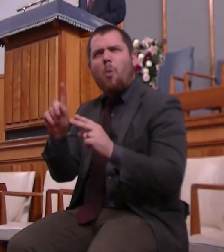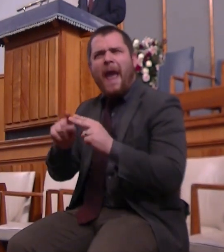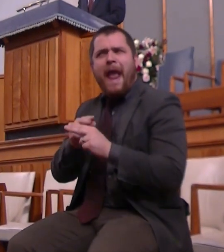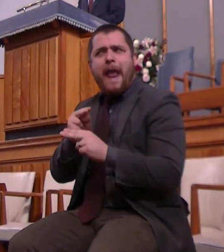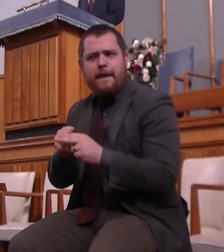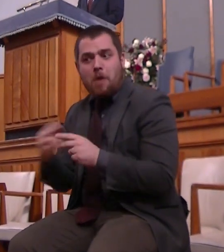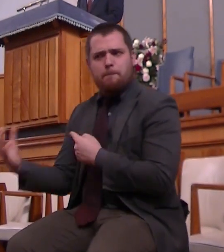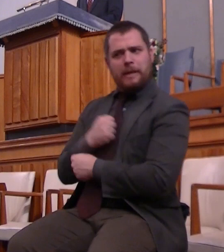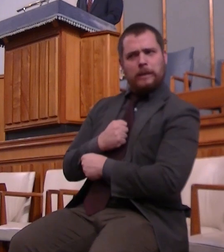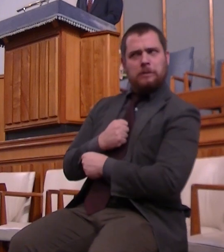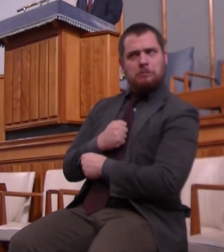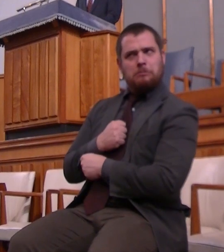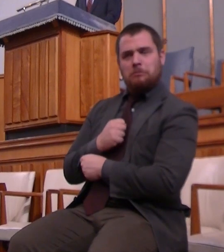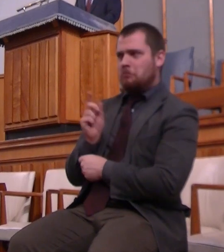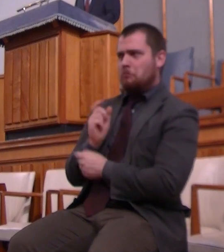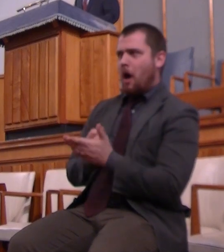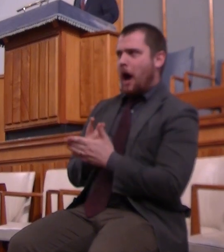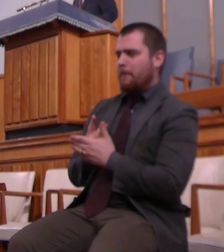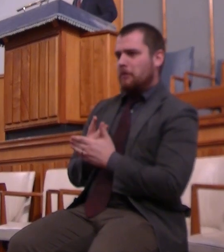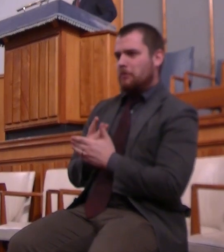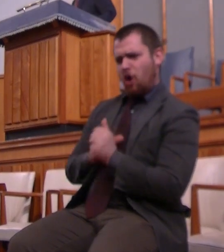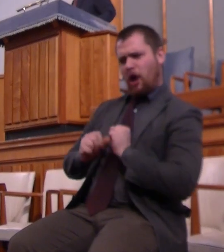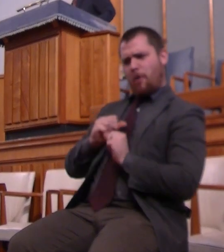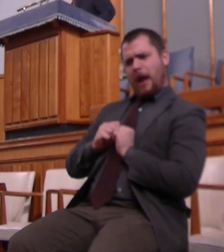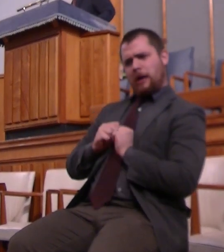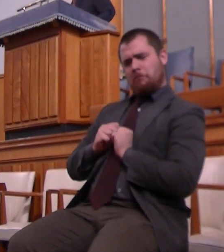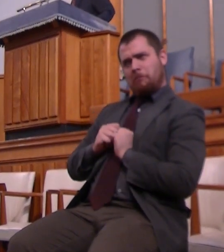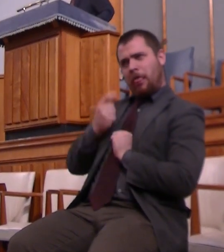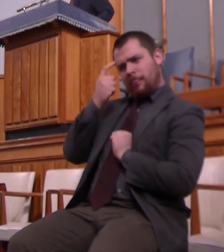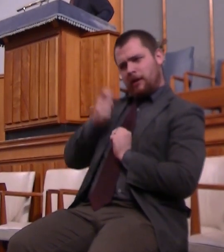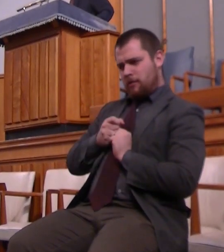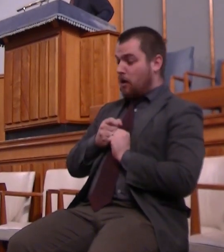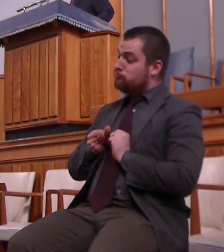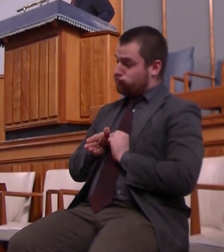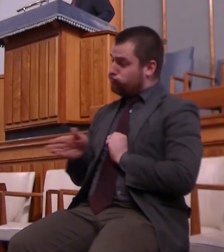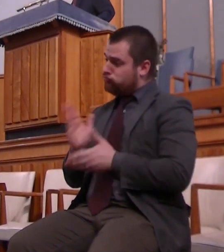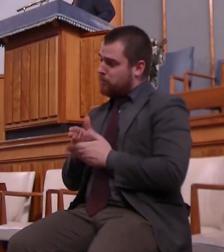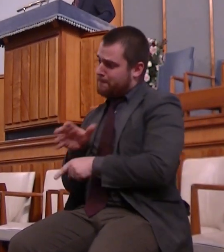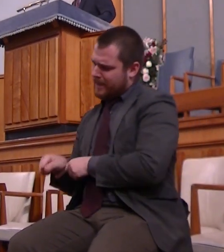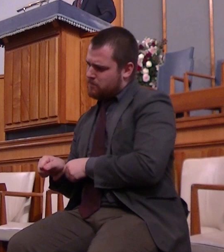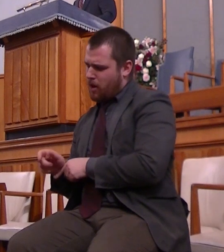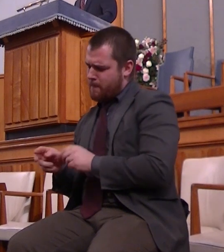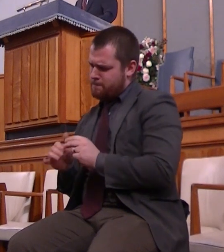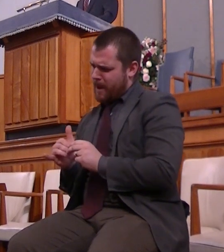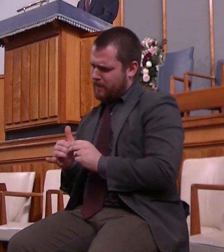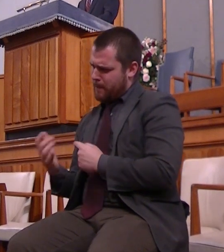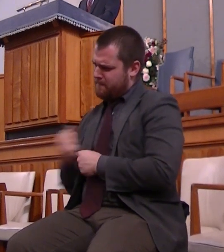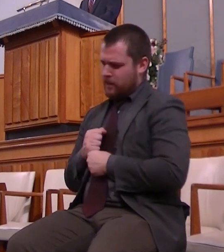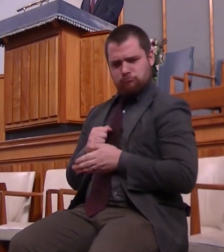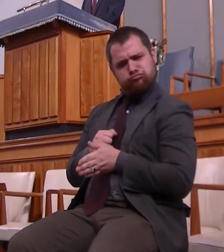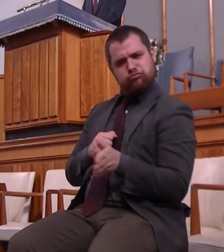And what would have been the outcome of all the other what-ifs that would only have happened if we